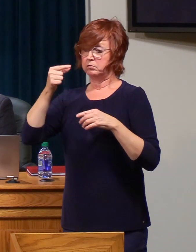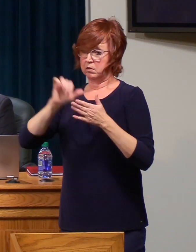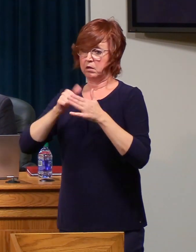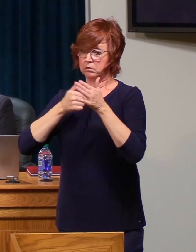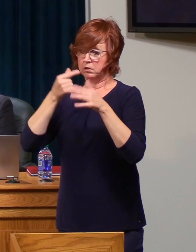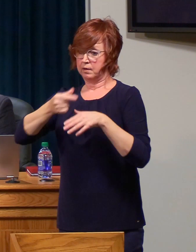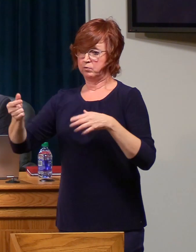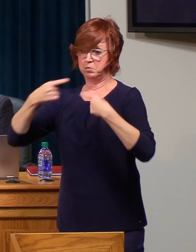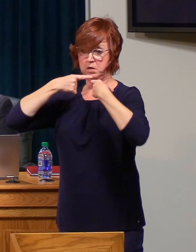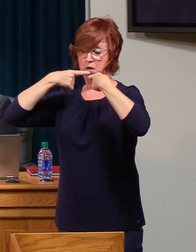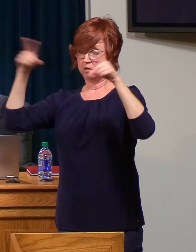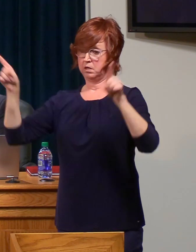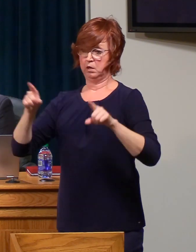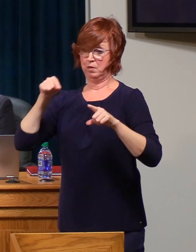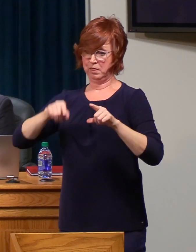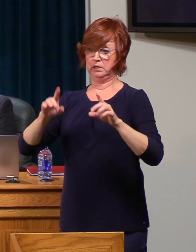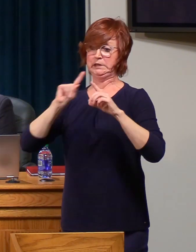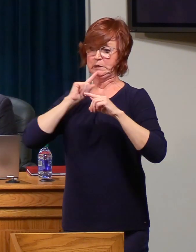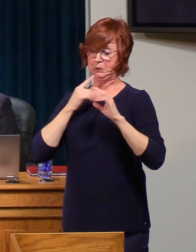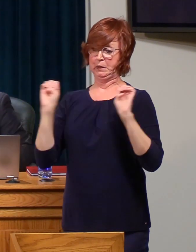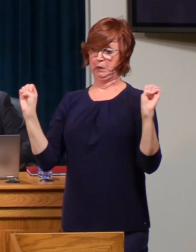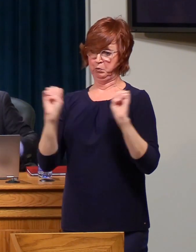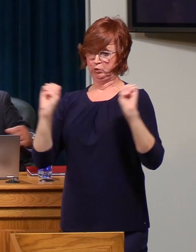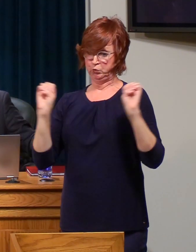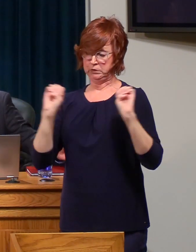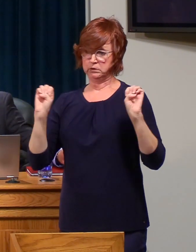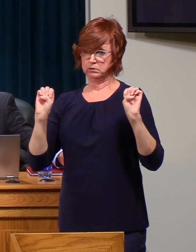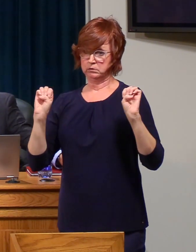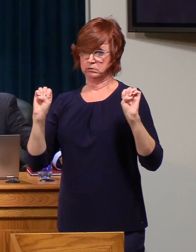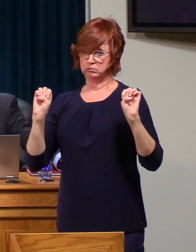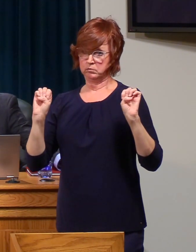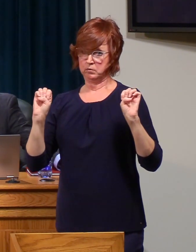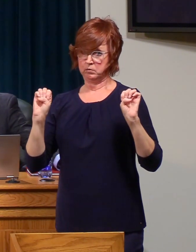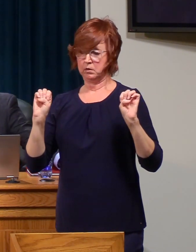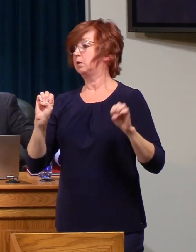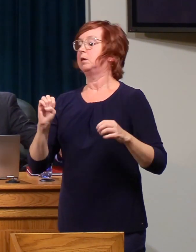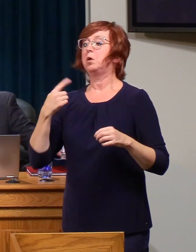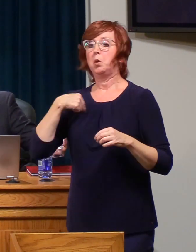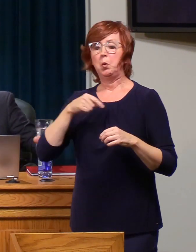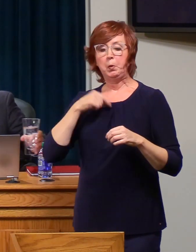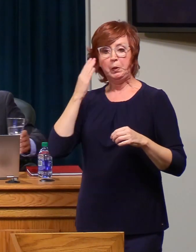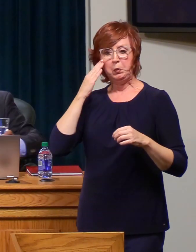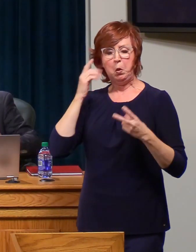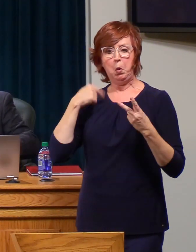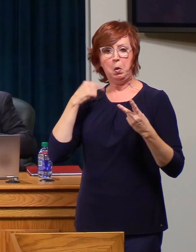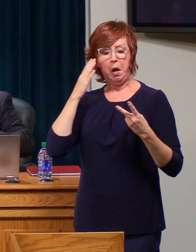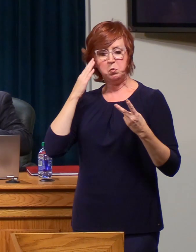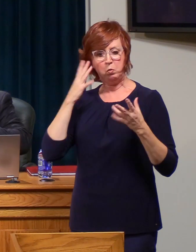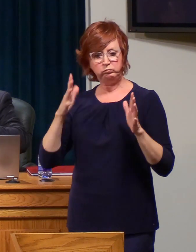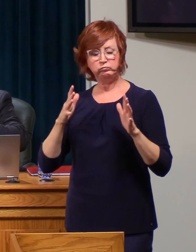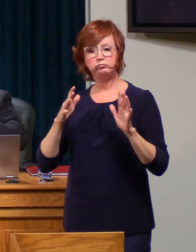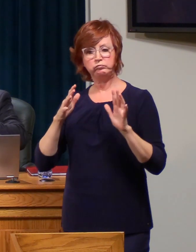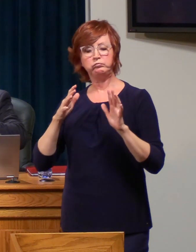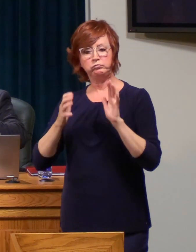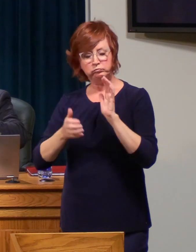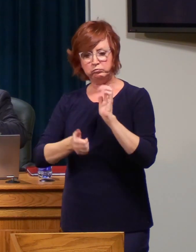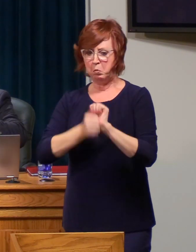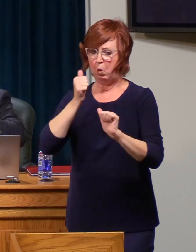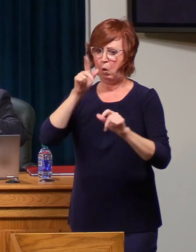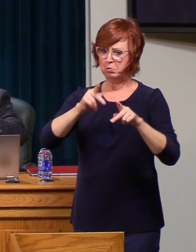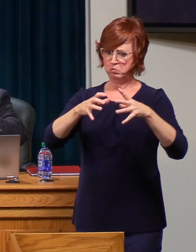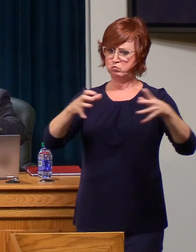emergency. And I know, we all know, that the vast majority of Saskatchewan people are taking their